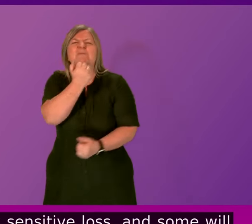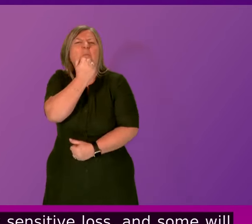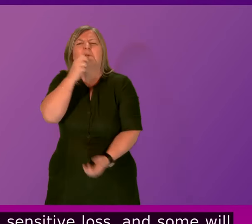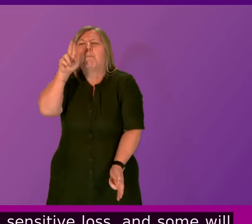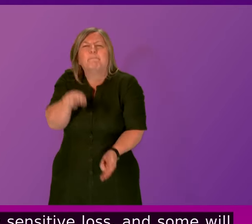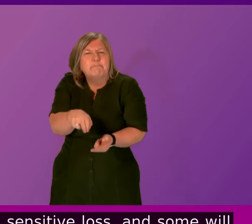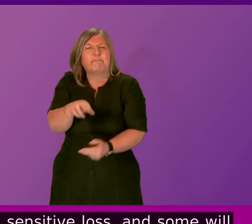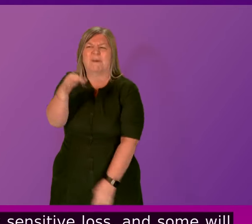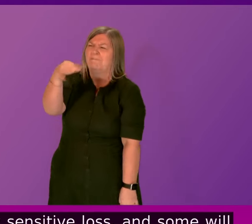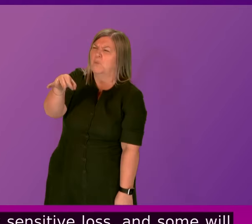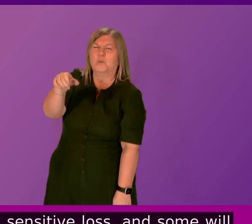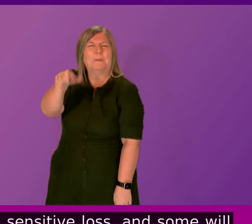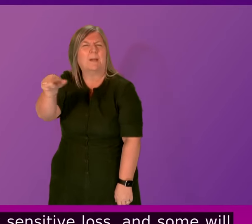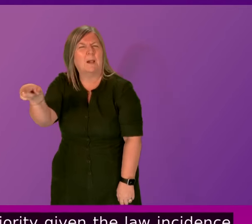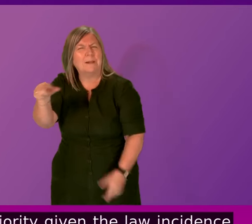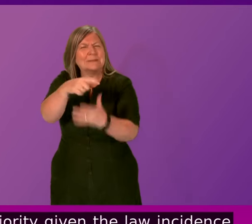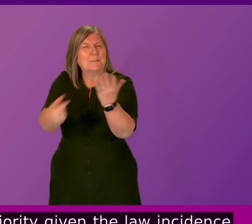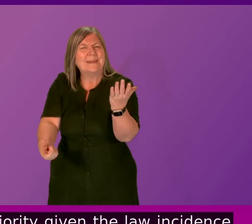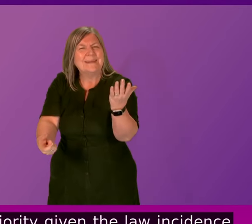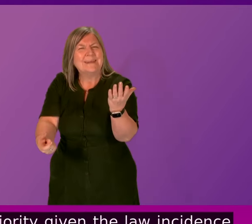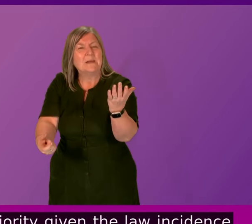of this disability. But